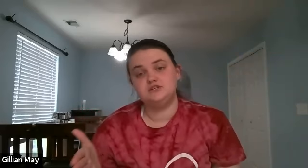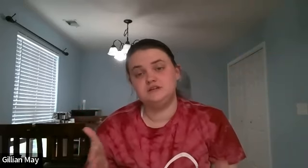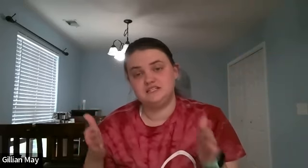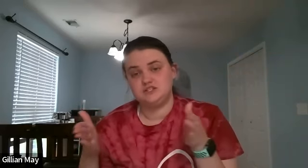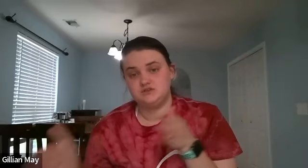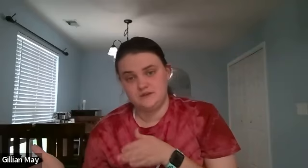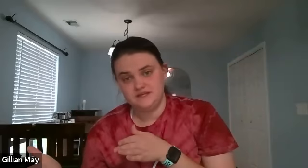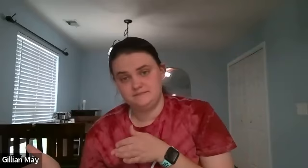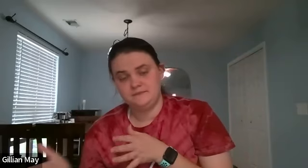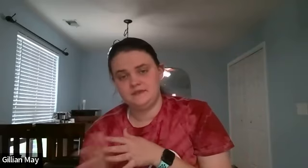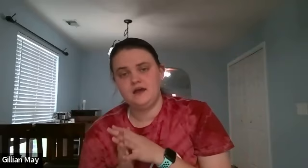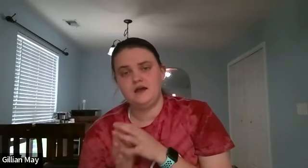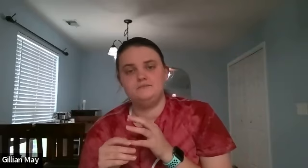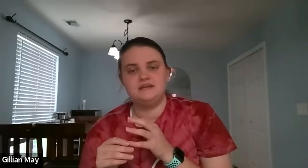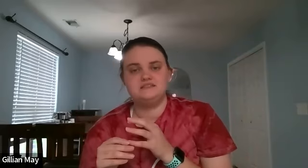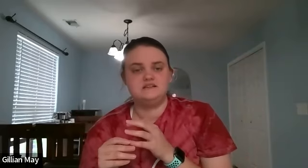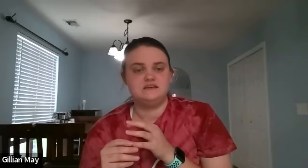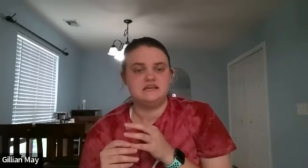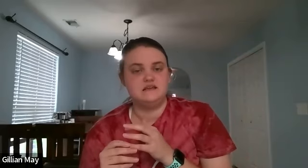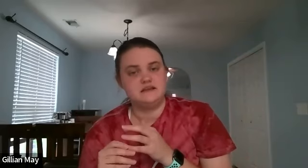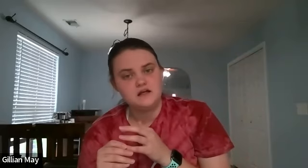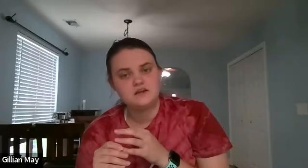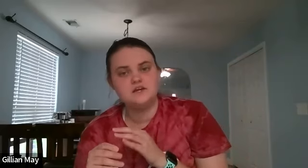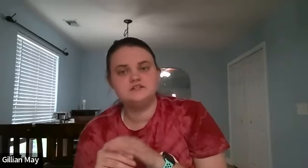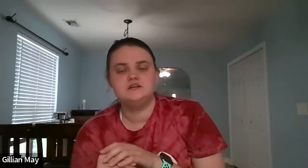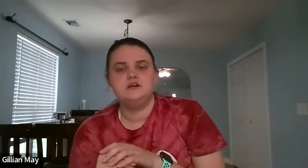can describe it, basically like saying like colors,